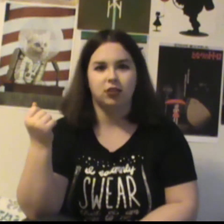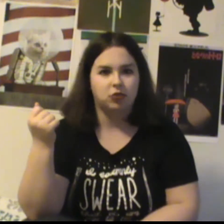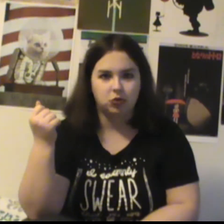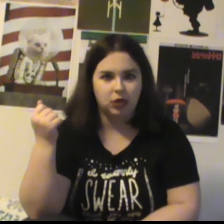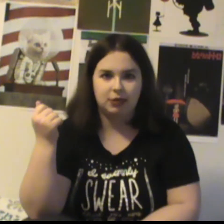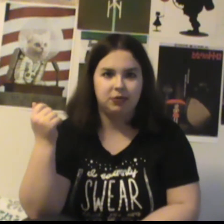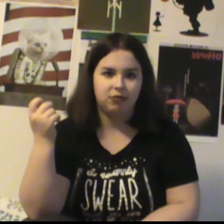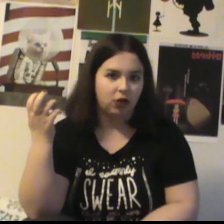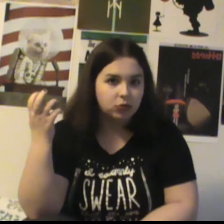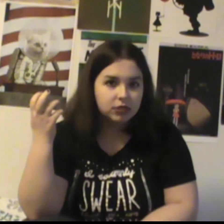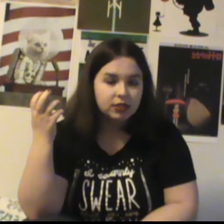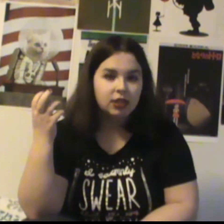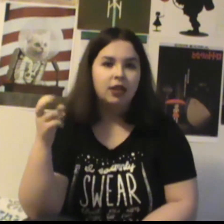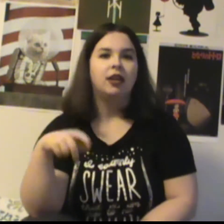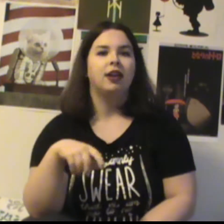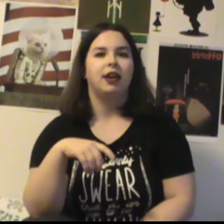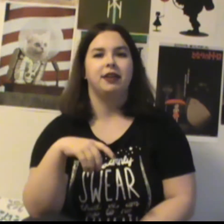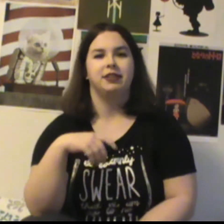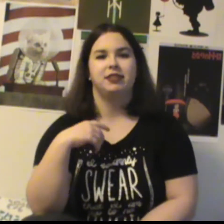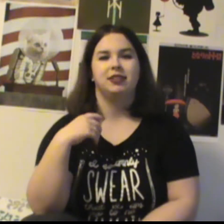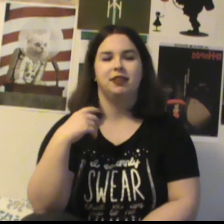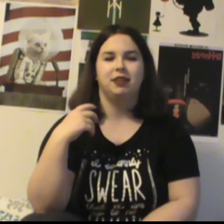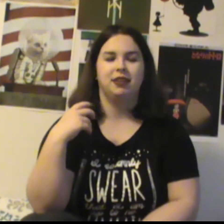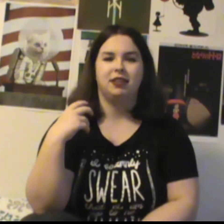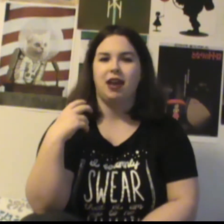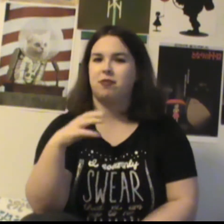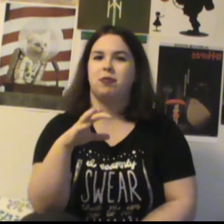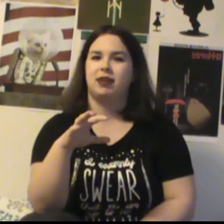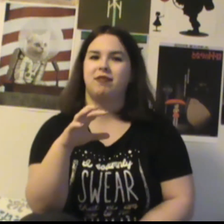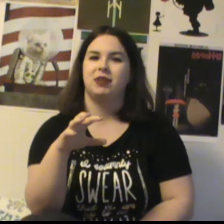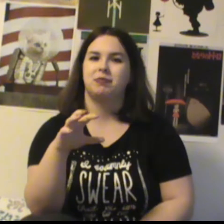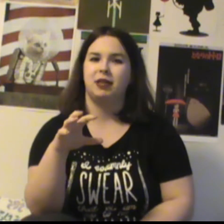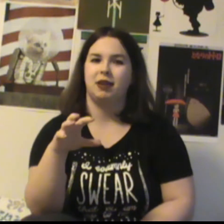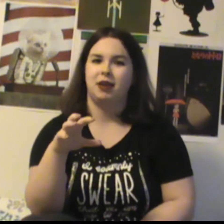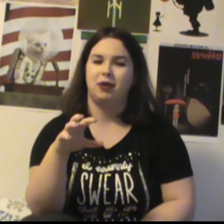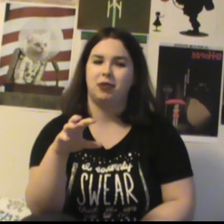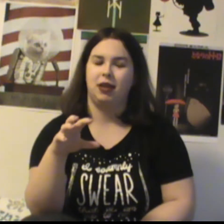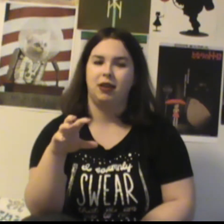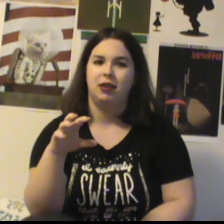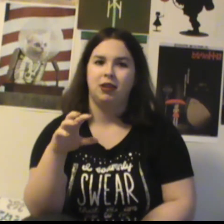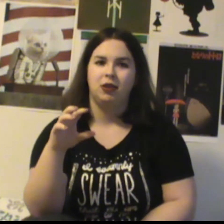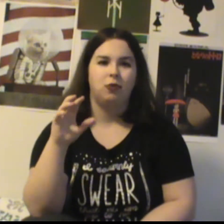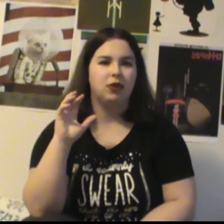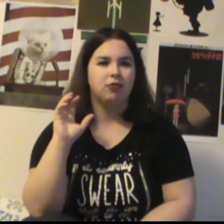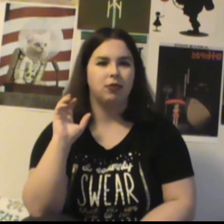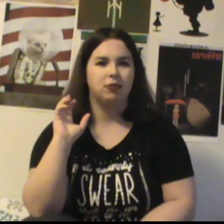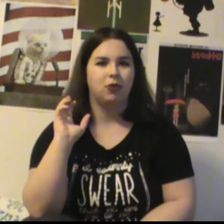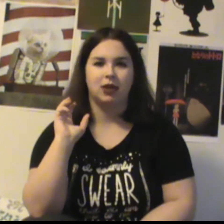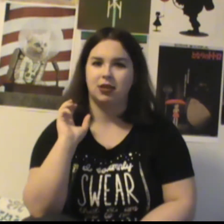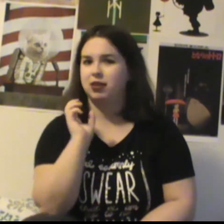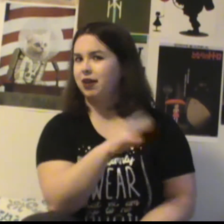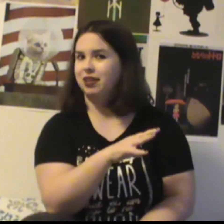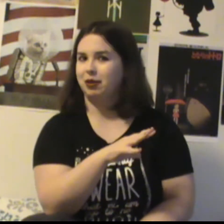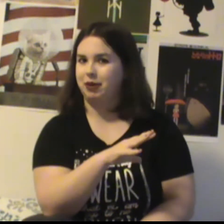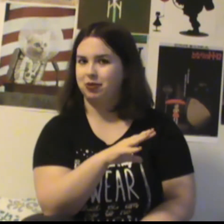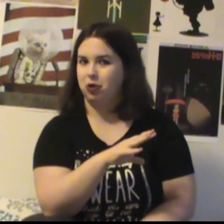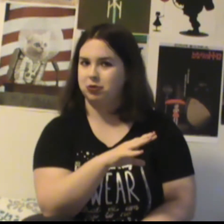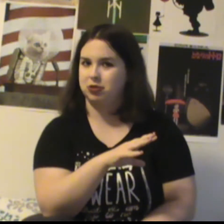two types of ghosts, and that really confused me on how they went from knowing nothing about ghosts to